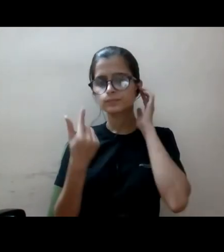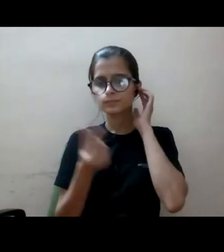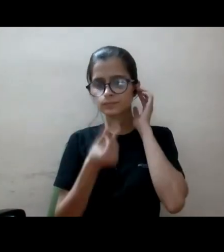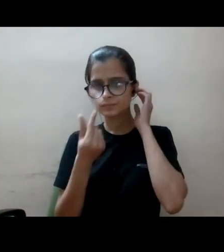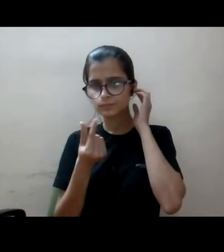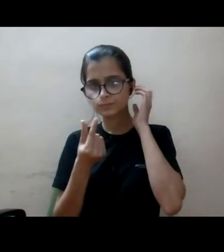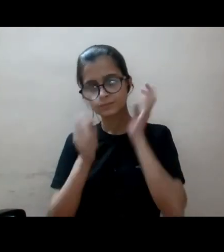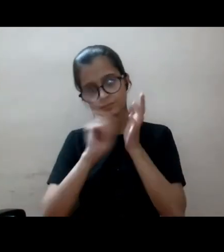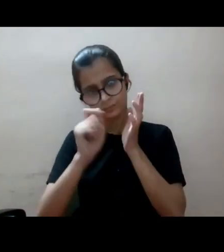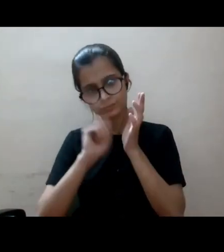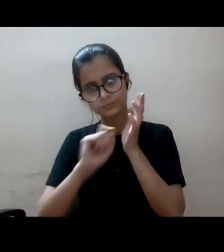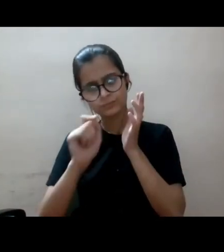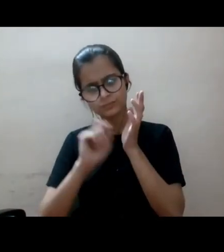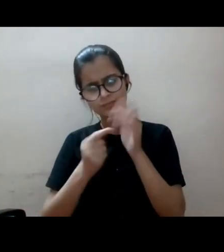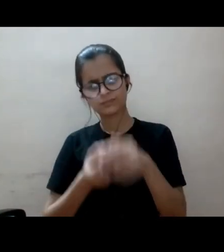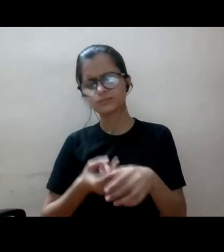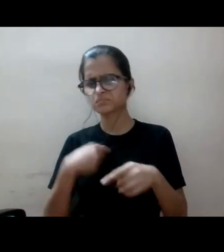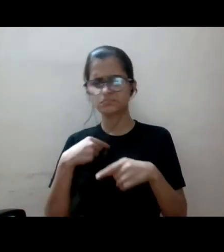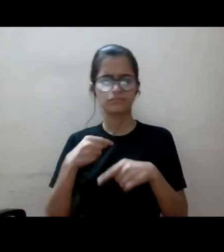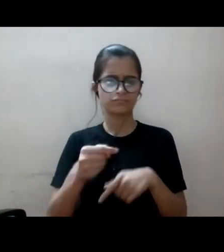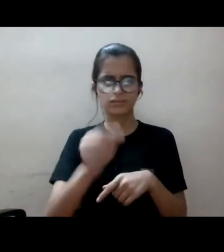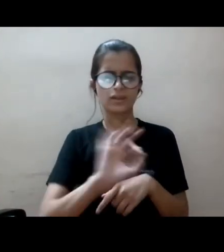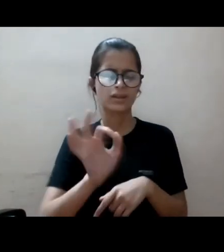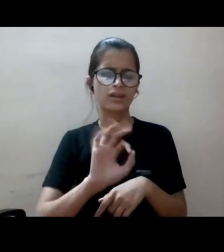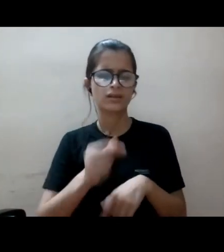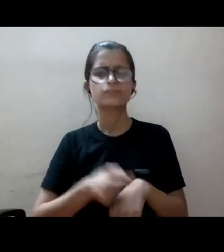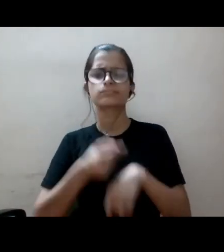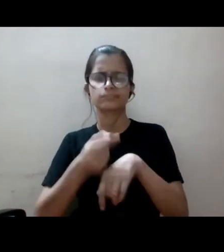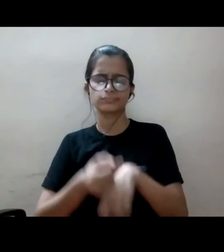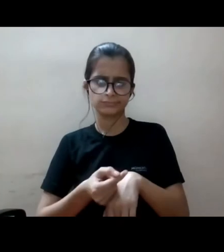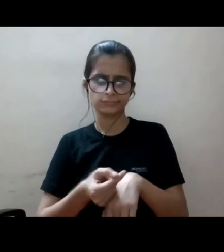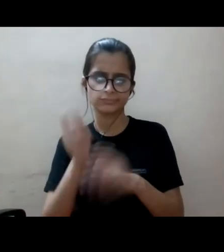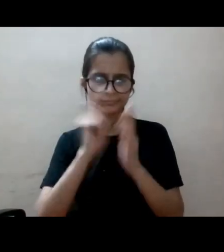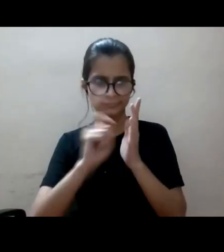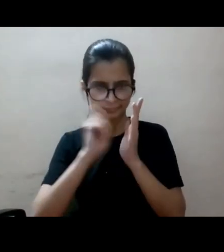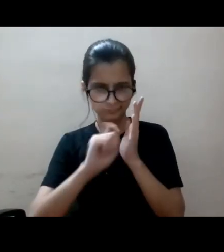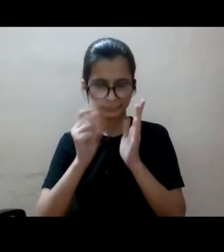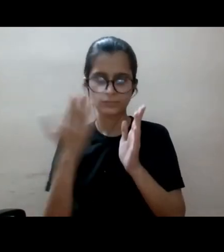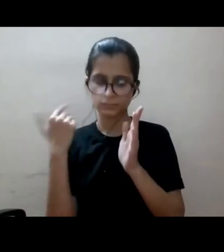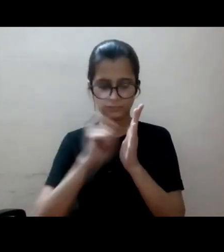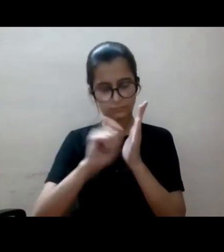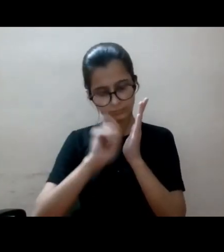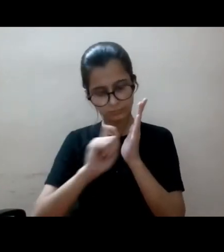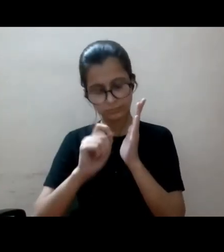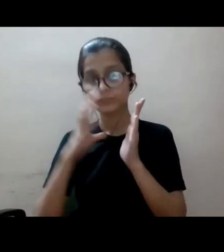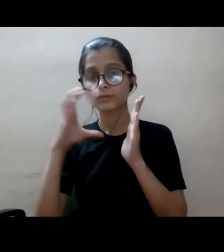so frequently. And in last poem in which I wrote